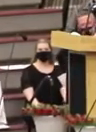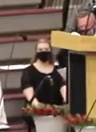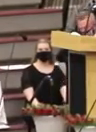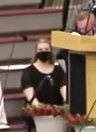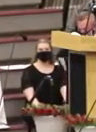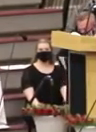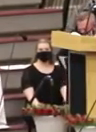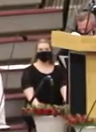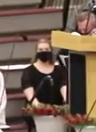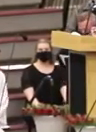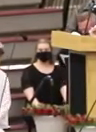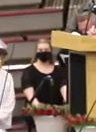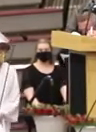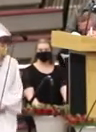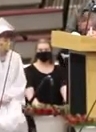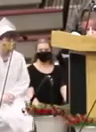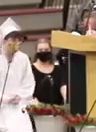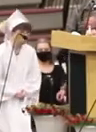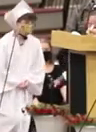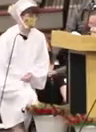Caitlin Nicole Mayo.